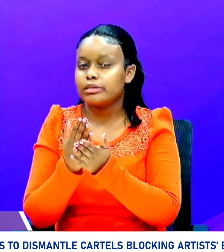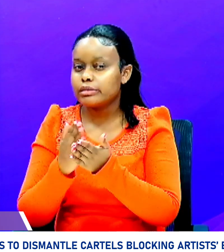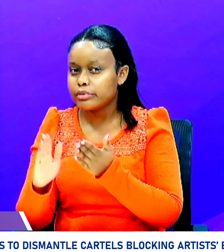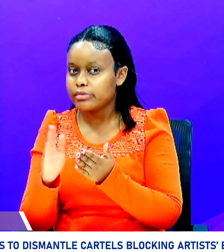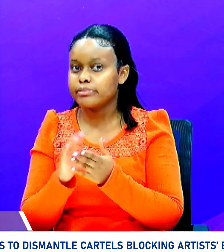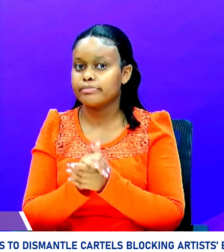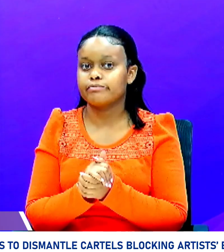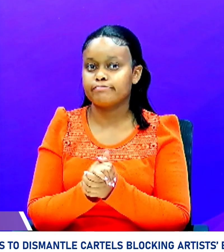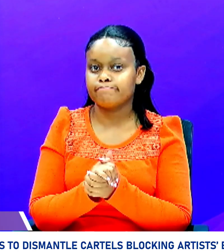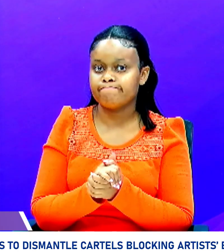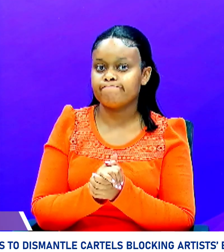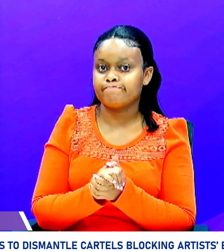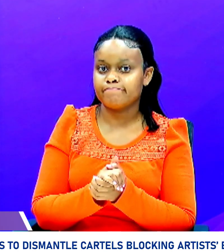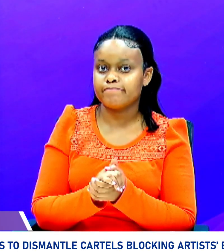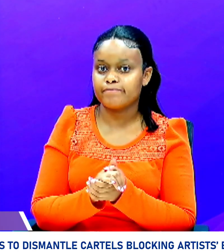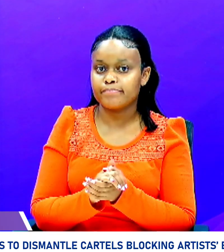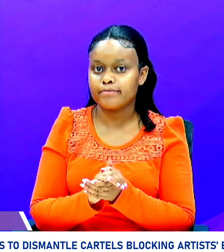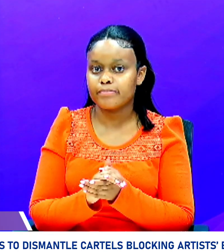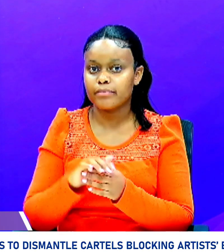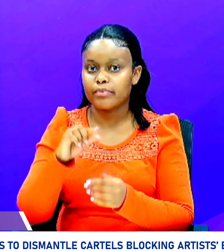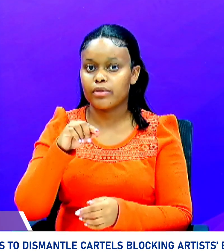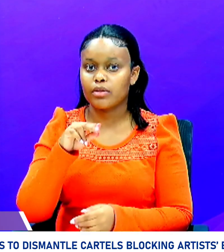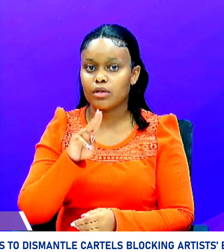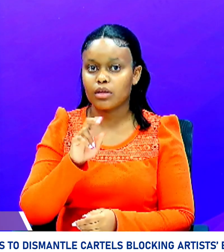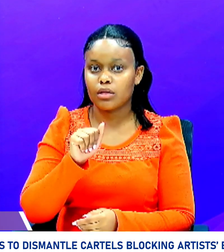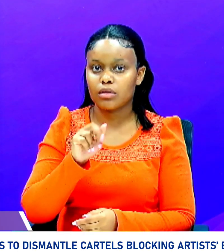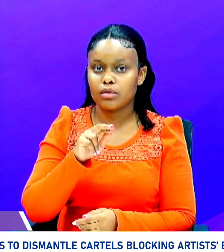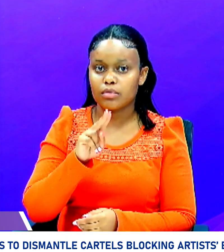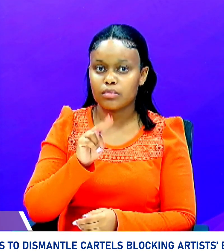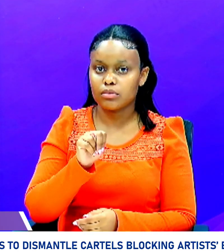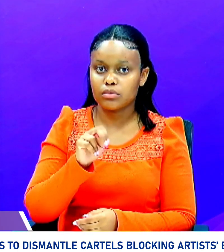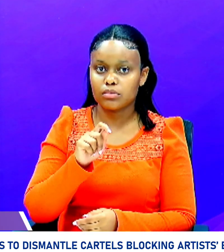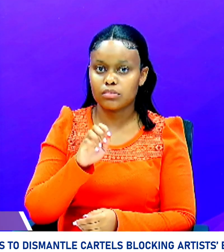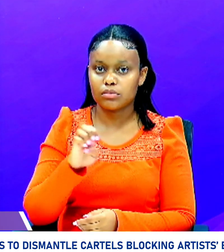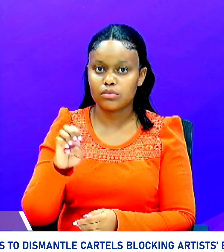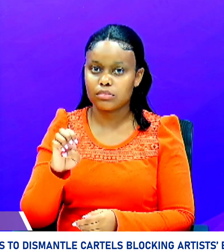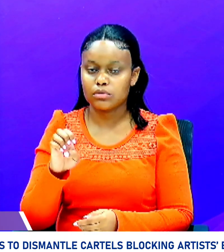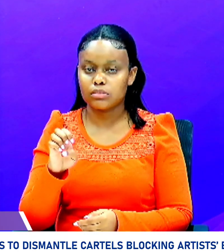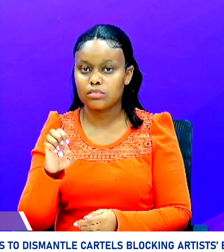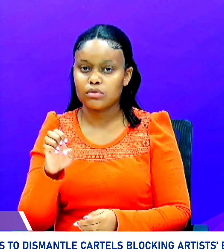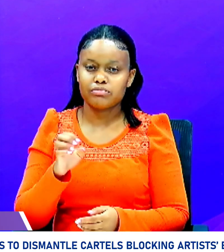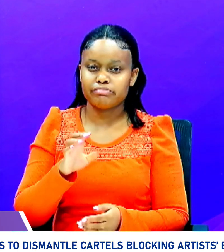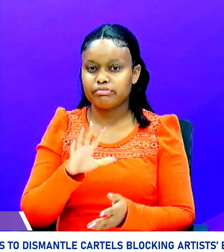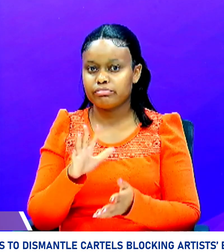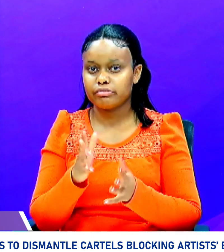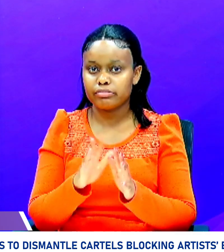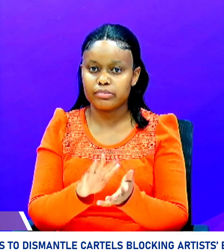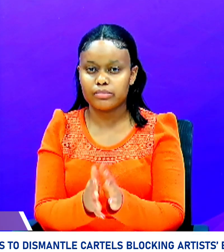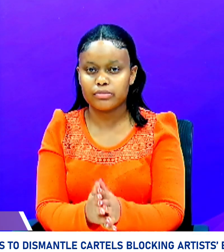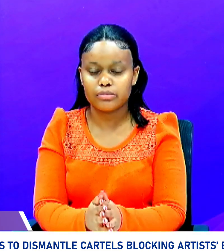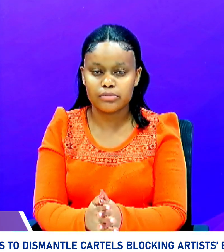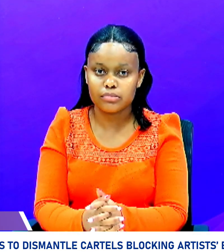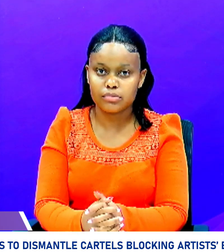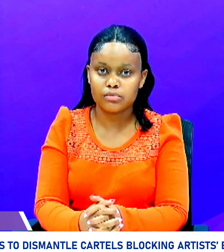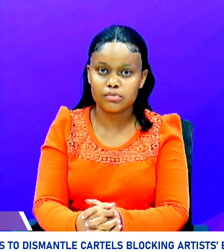to him, the government is ready to withstand pressure and will push through changes in multiple sectors to eliminate cartels